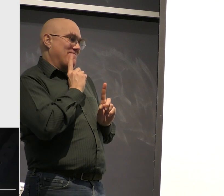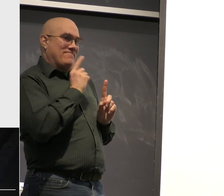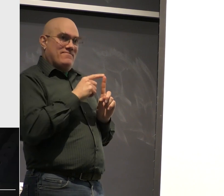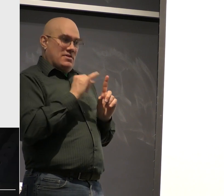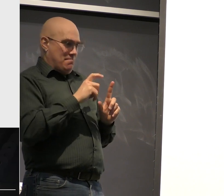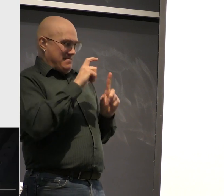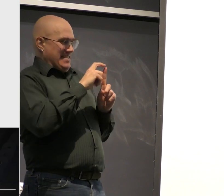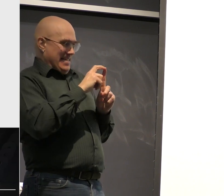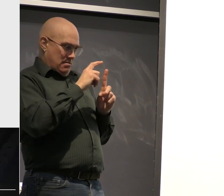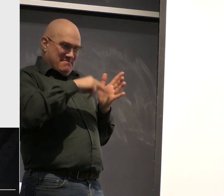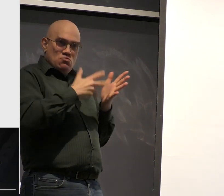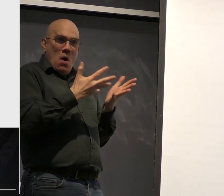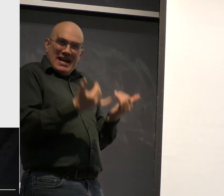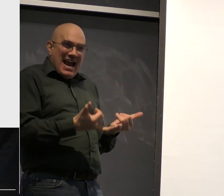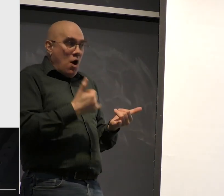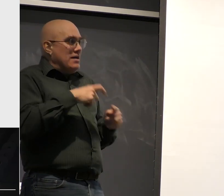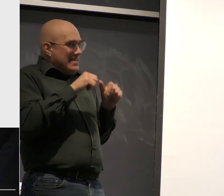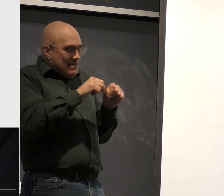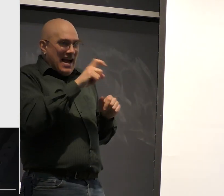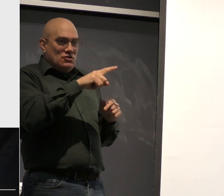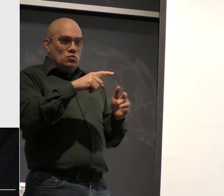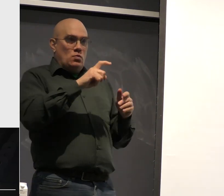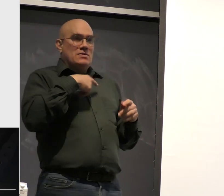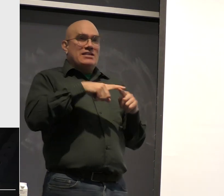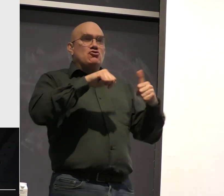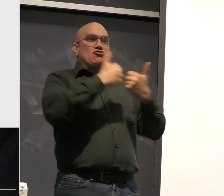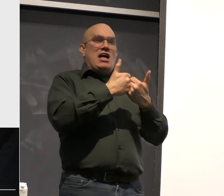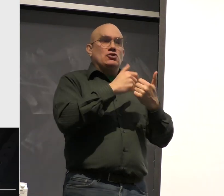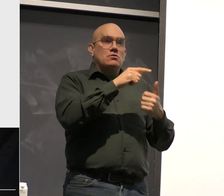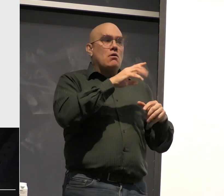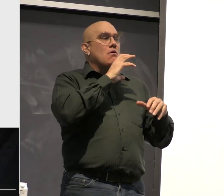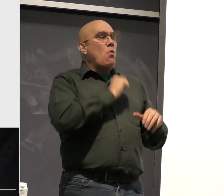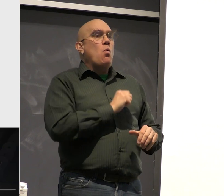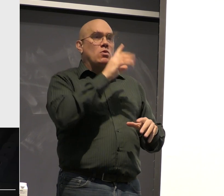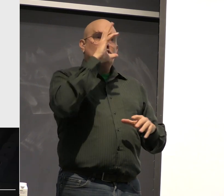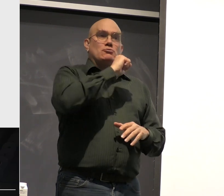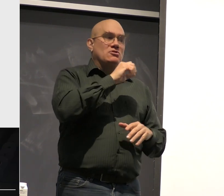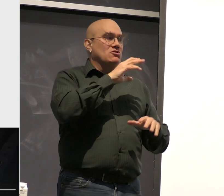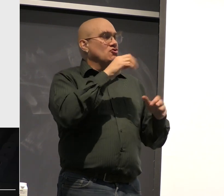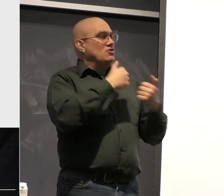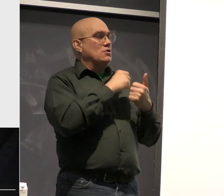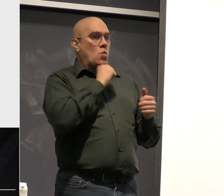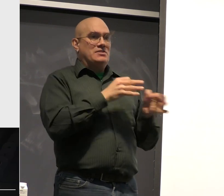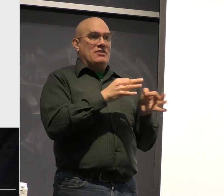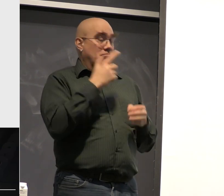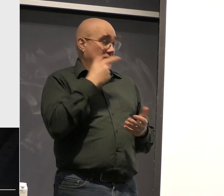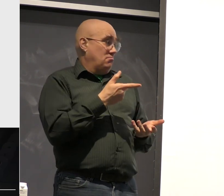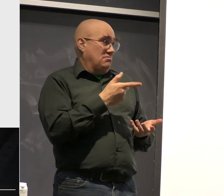define culturally deaf? What does capital D really mean? We need to continue to challenge ourselves, those old assumptions,